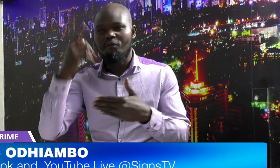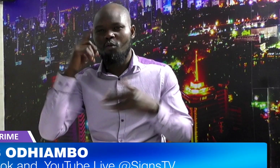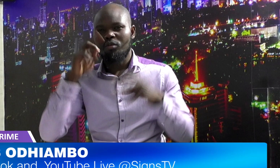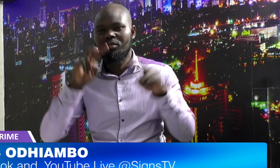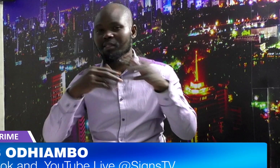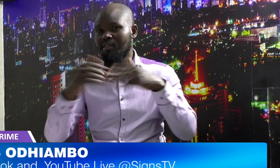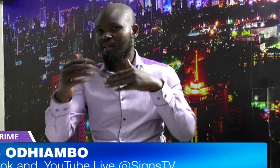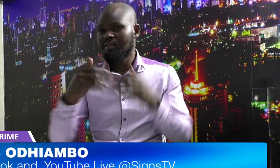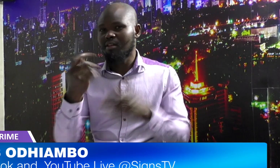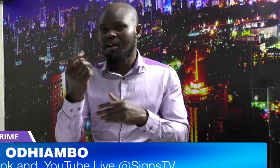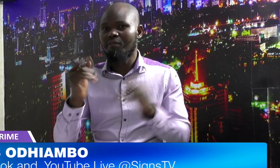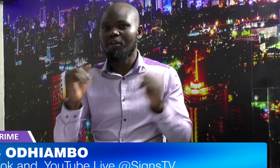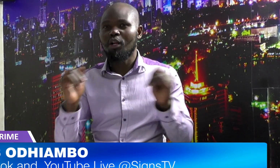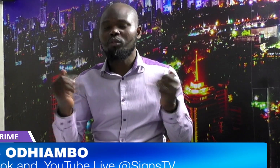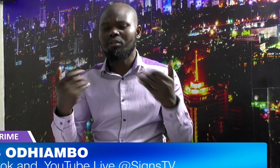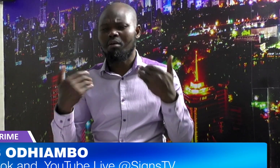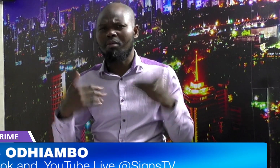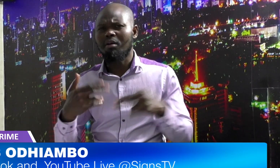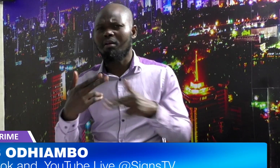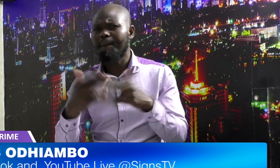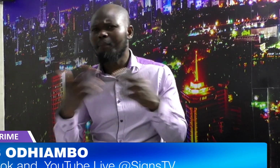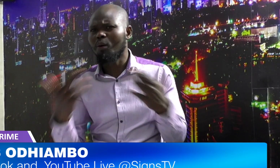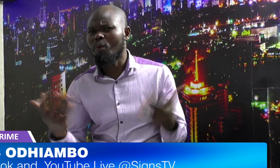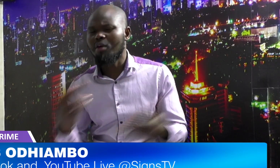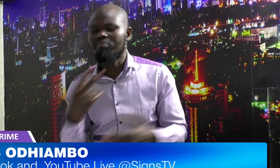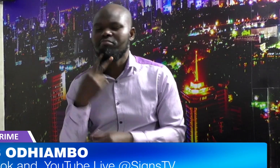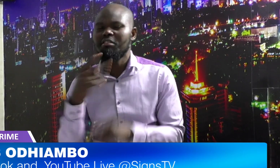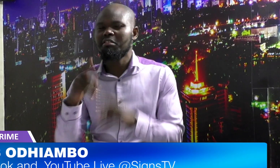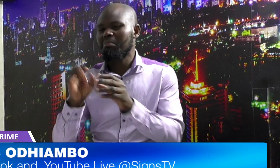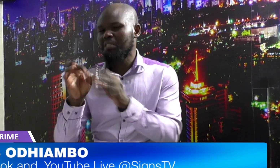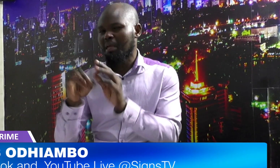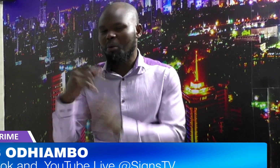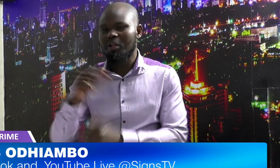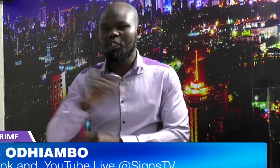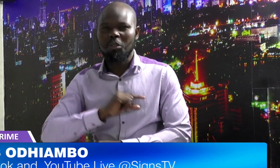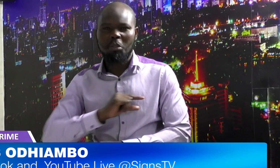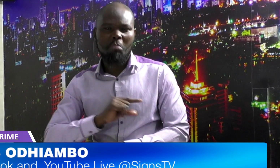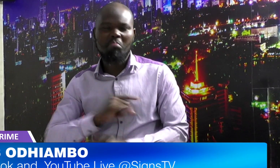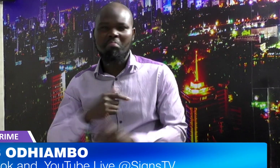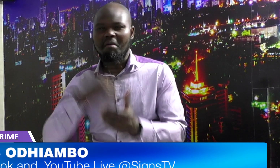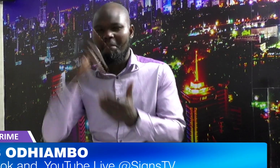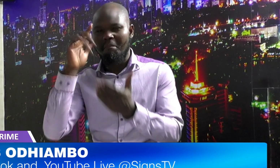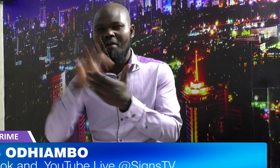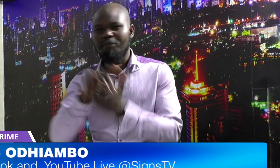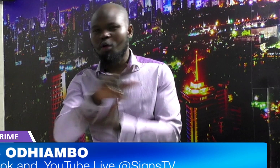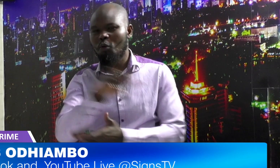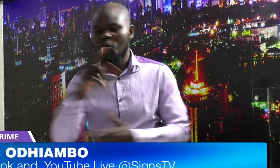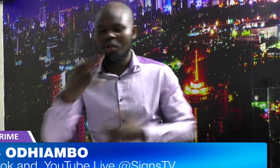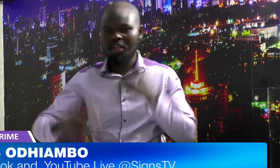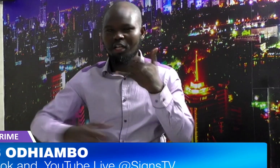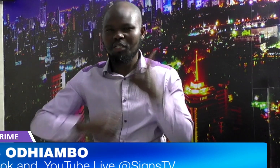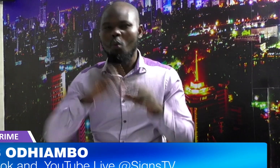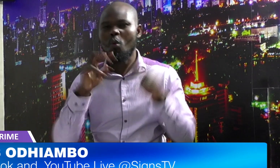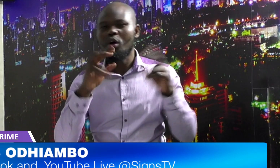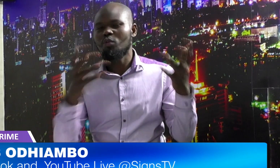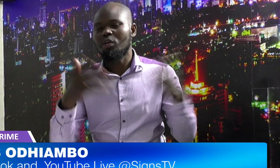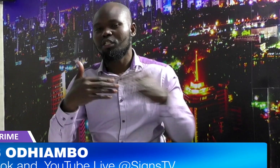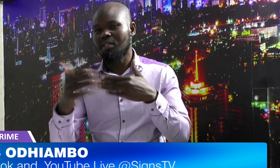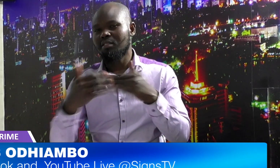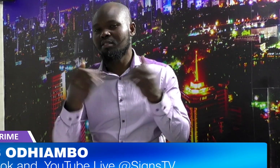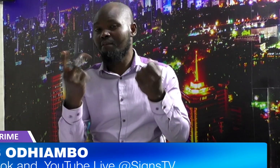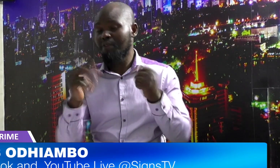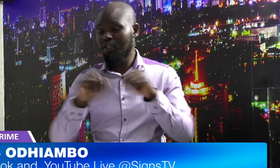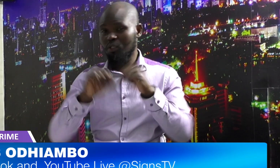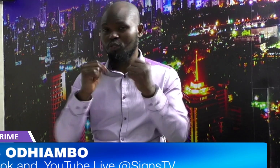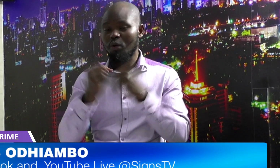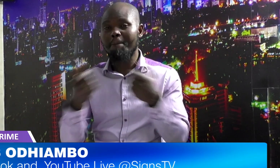That is all we had prepared for you here at Science TV. Thank you for your valid company. I have been your host, ELVIS ODHIAMBO, and sign